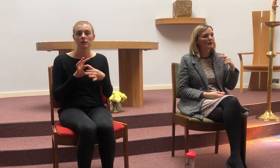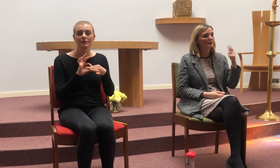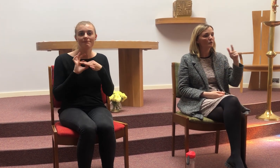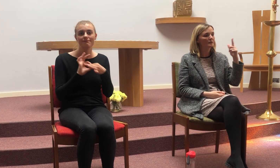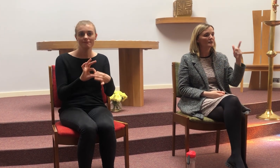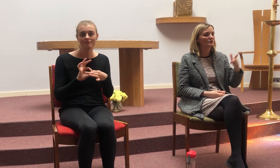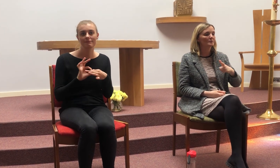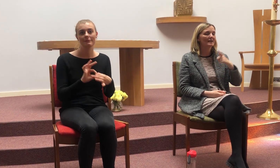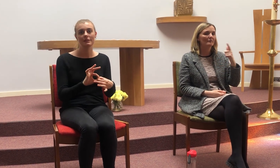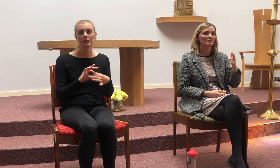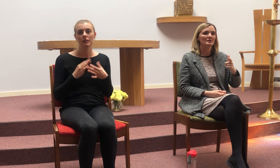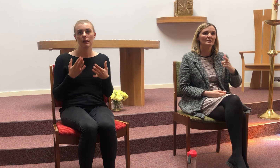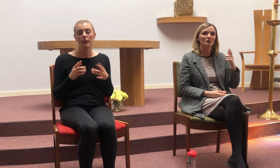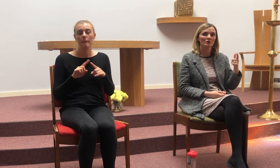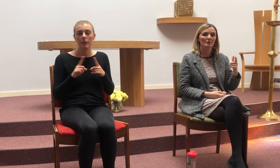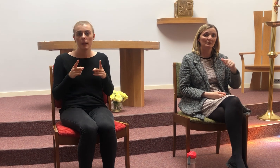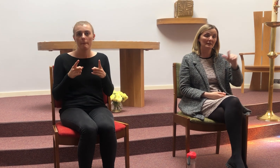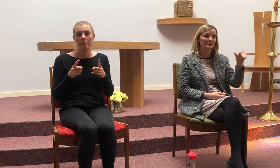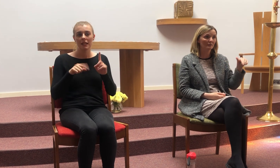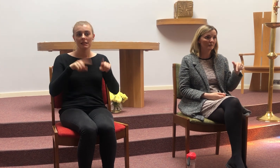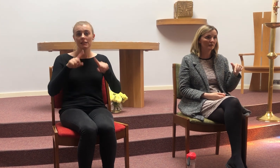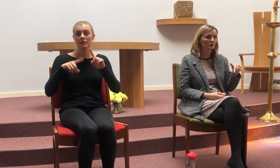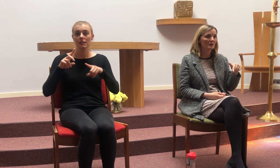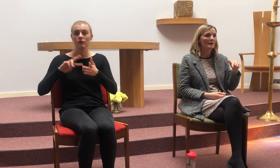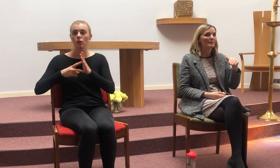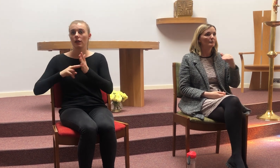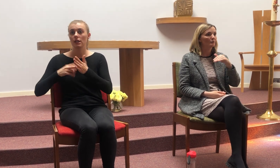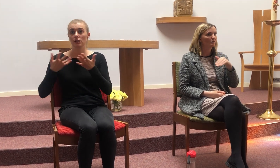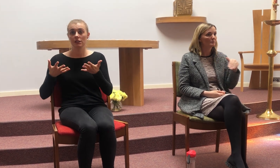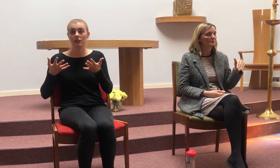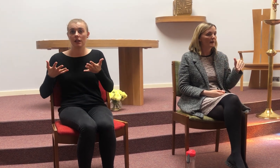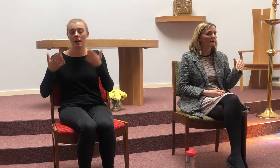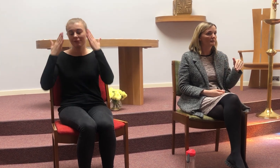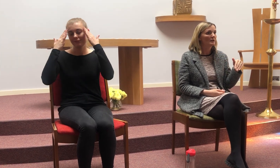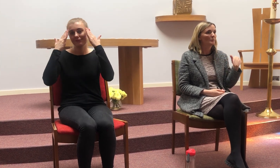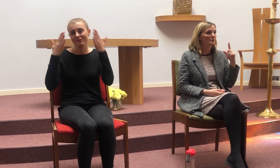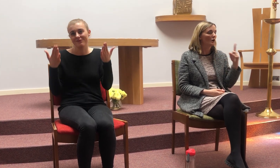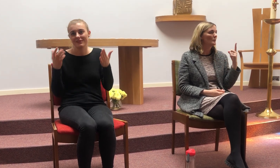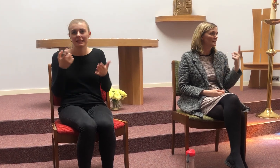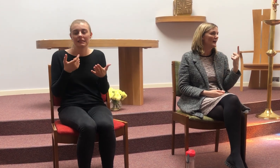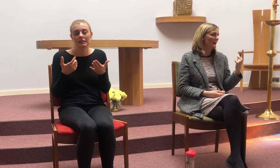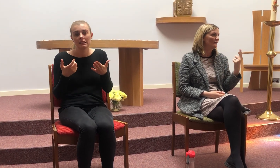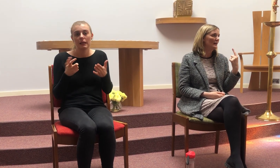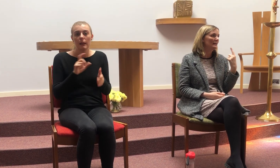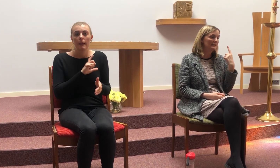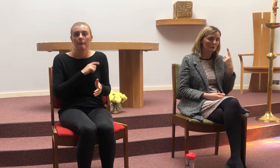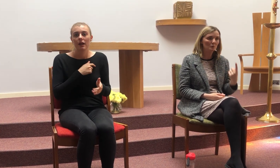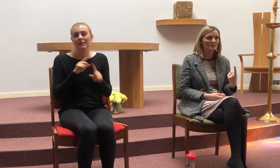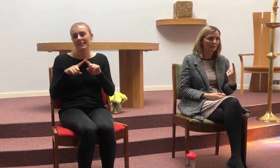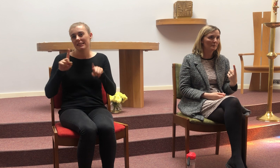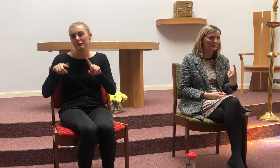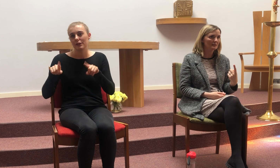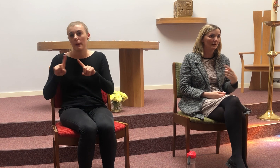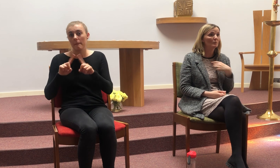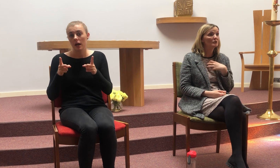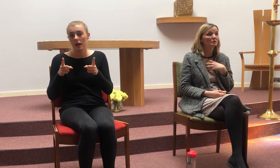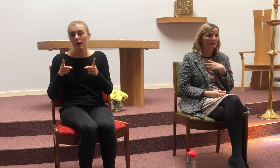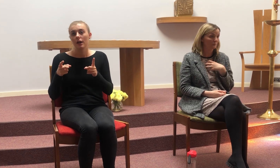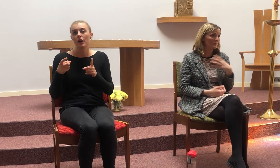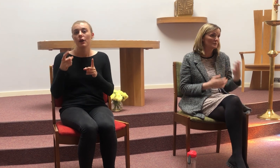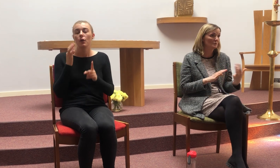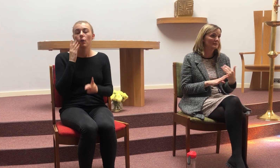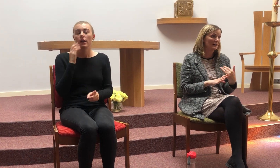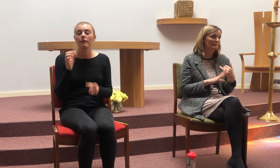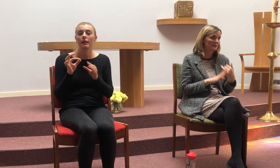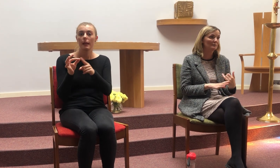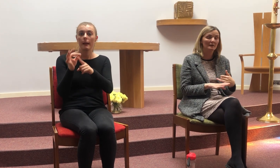any organisation that was advertising a job within Deaf Village, the recruitment panel would always have at least one deaf person, and we do